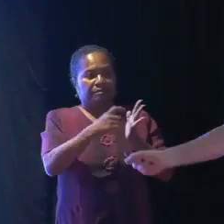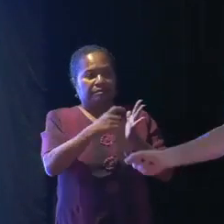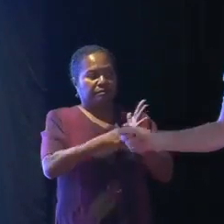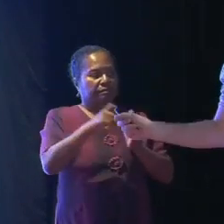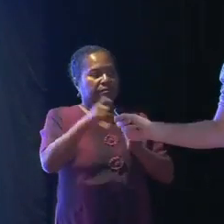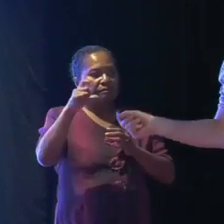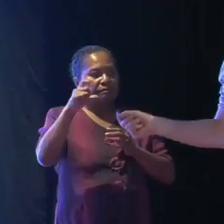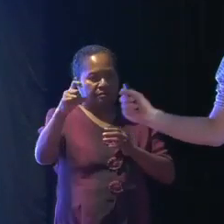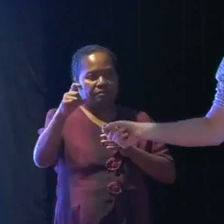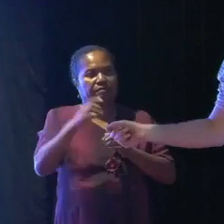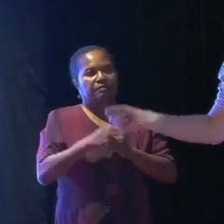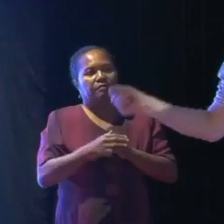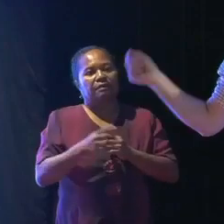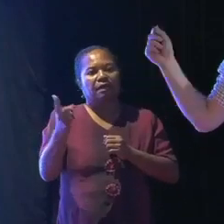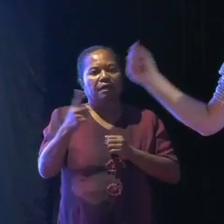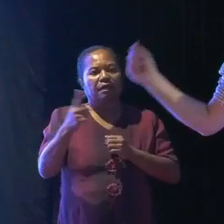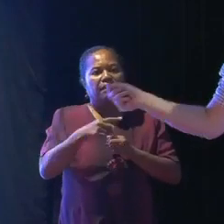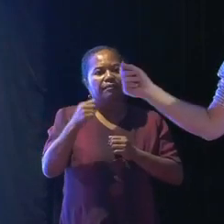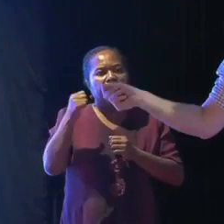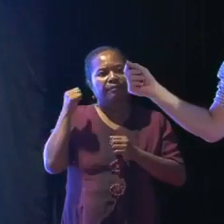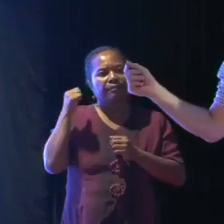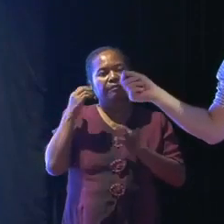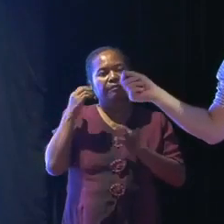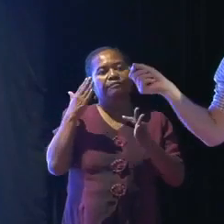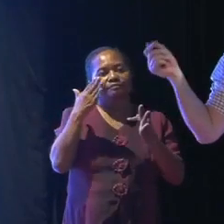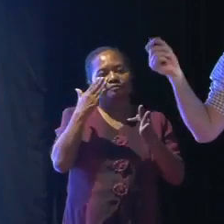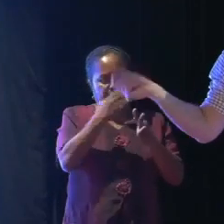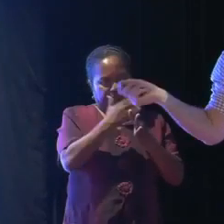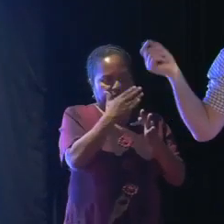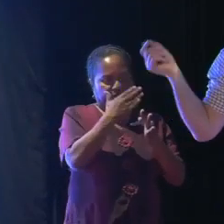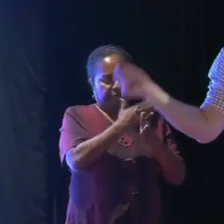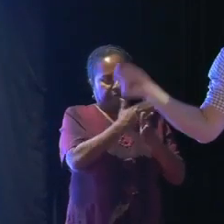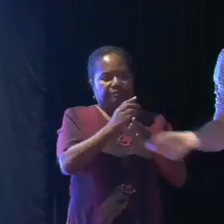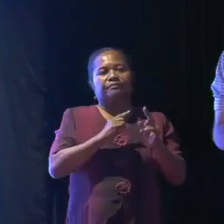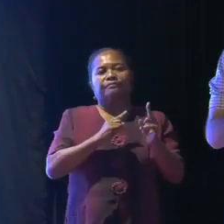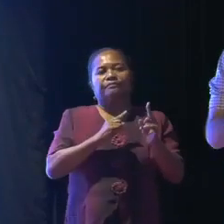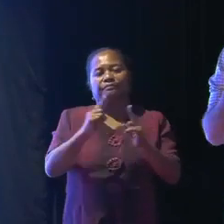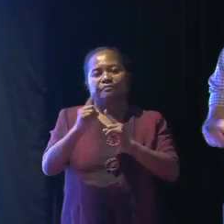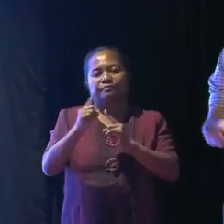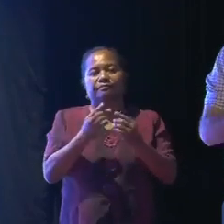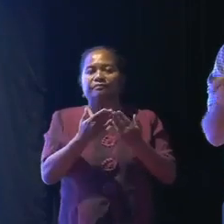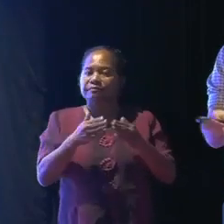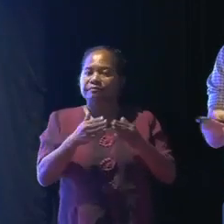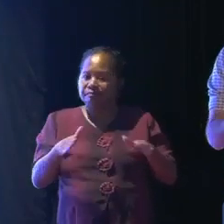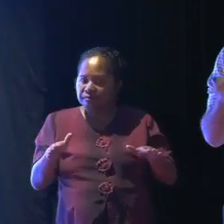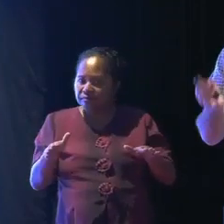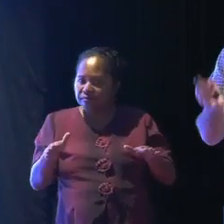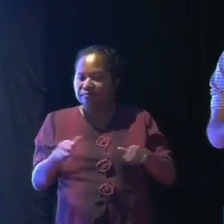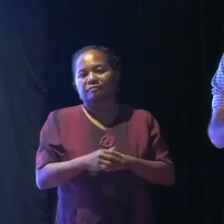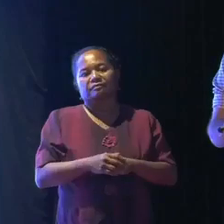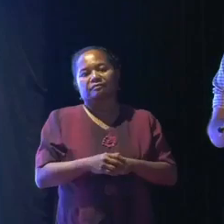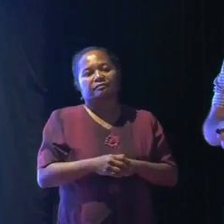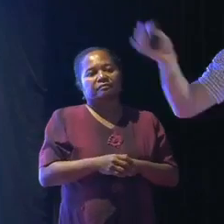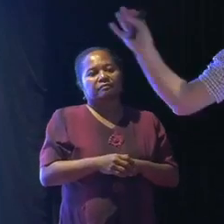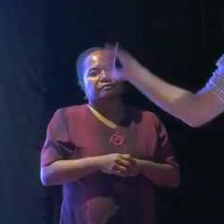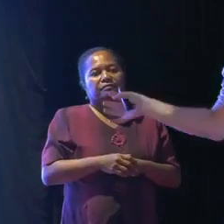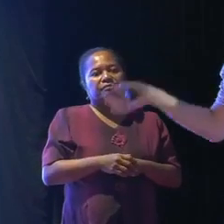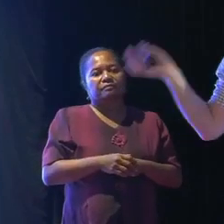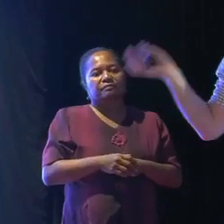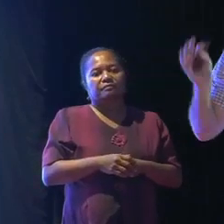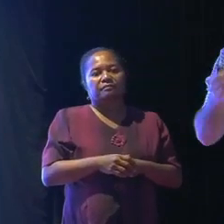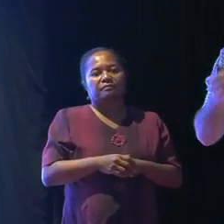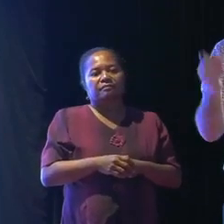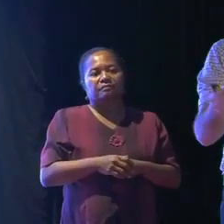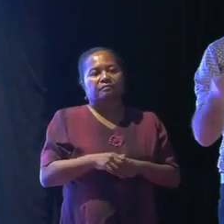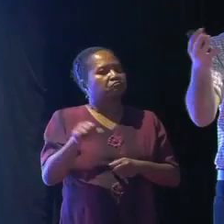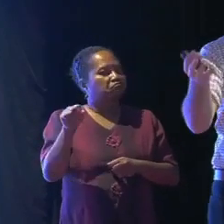always come back and access this information if you do happen to lose it, if there's a flood or something like that and you lose those documents.